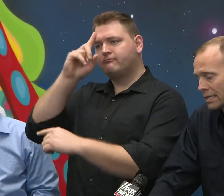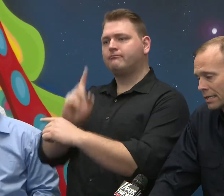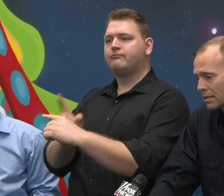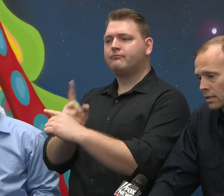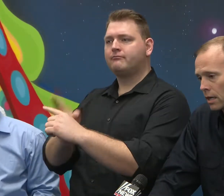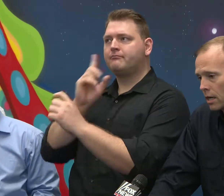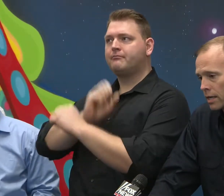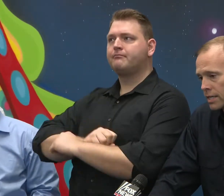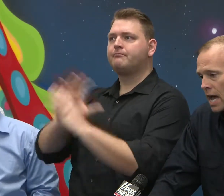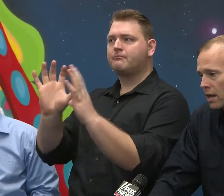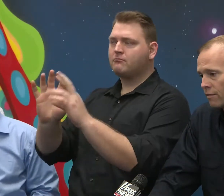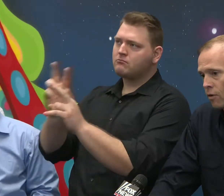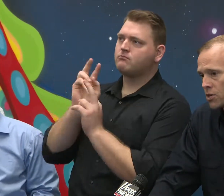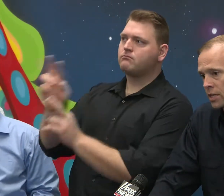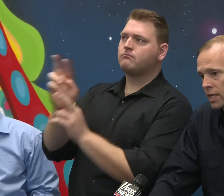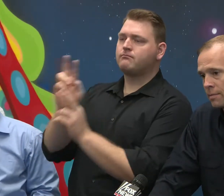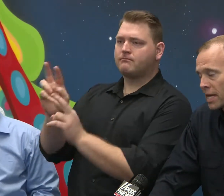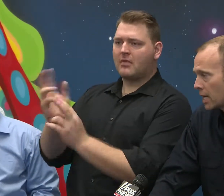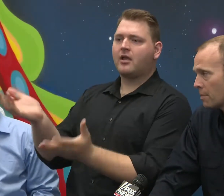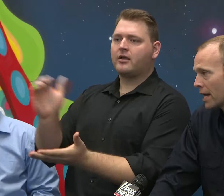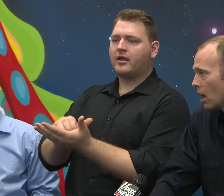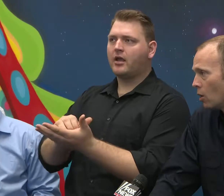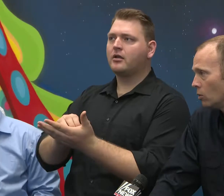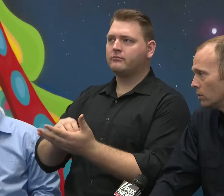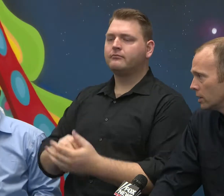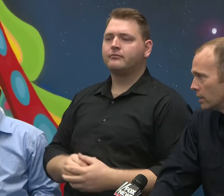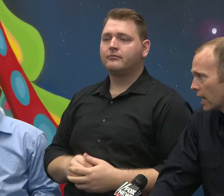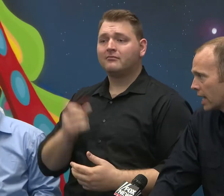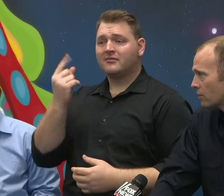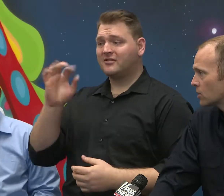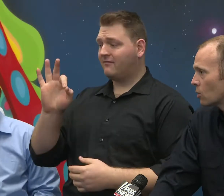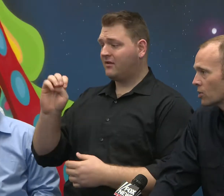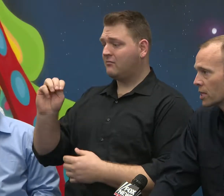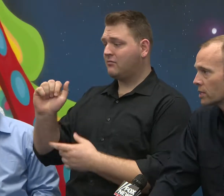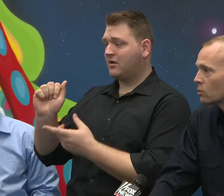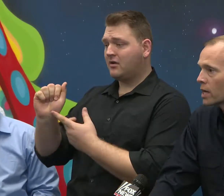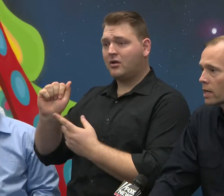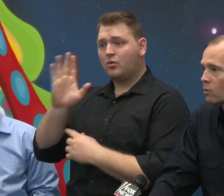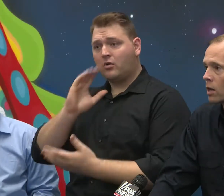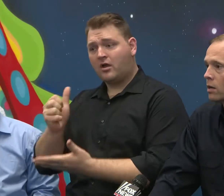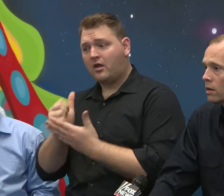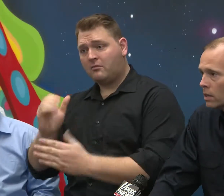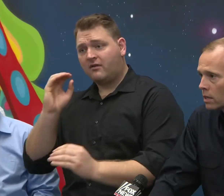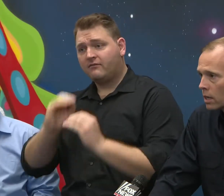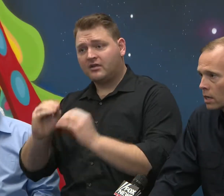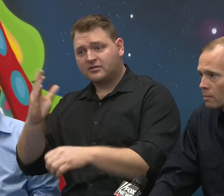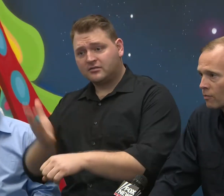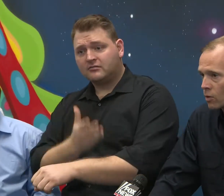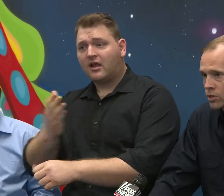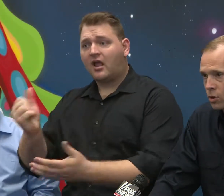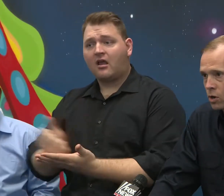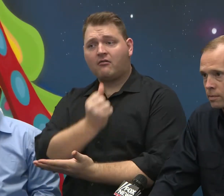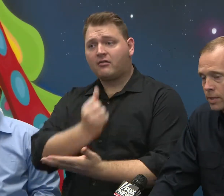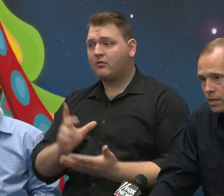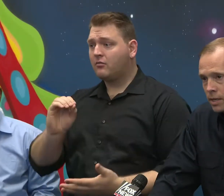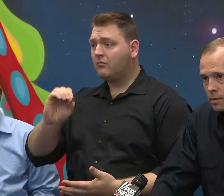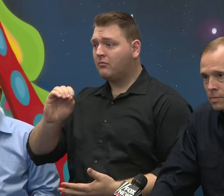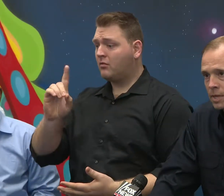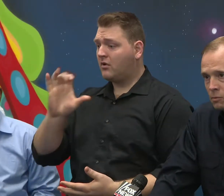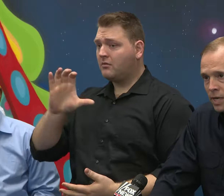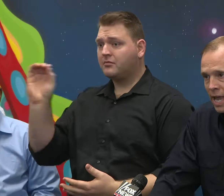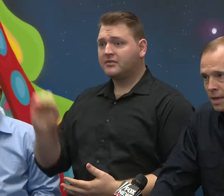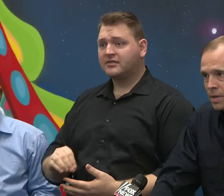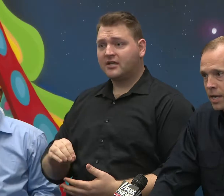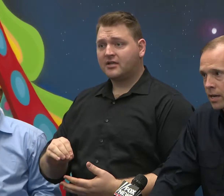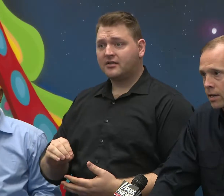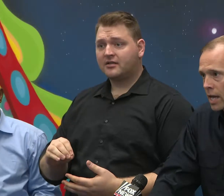FEMA's assistance is not, unfortunately, going to make anybody whole. I can't restore things the way they were before the storm,